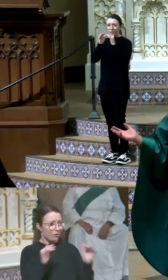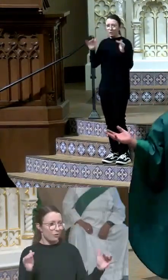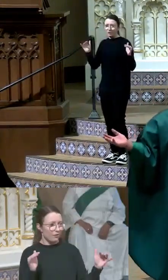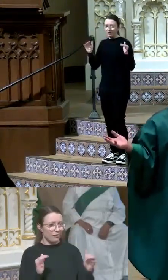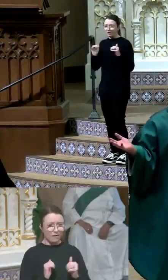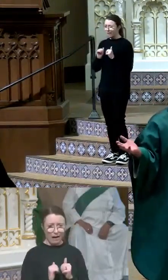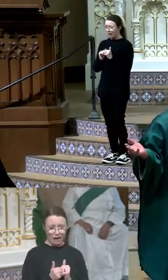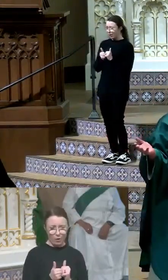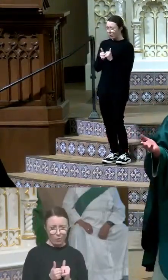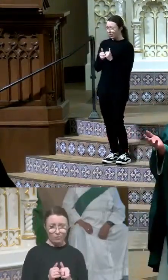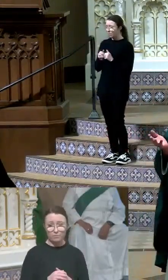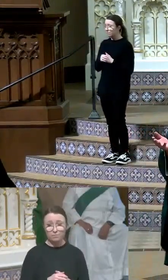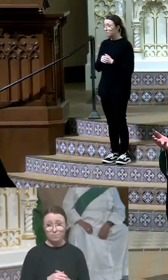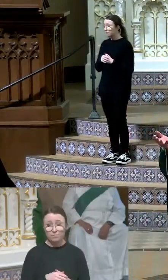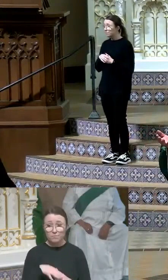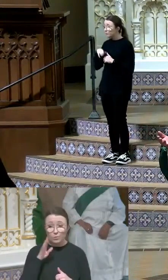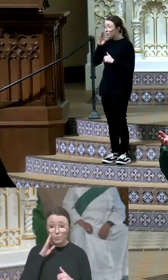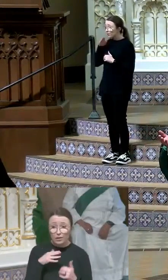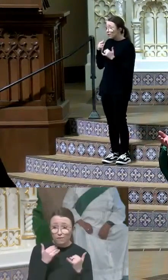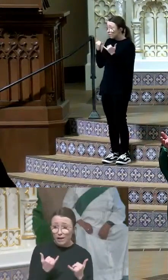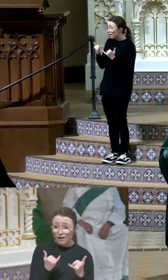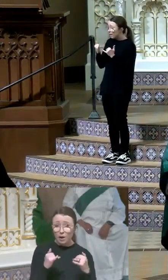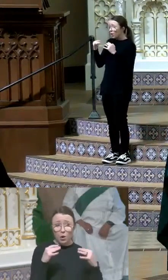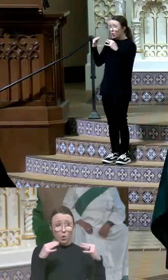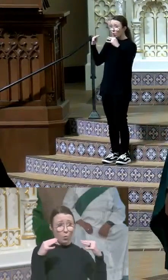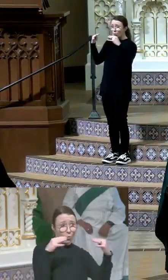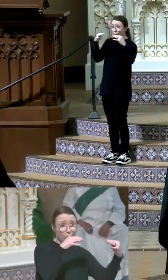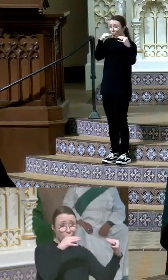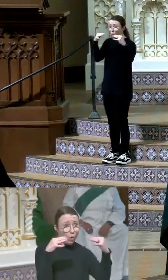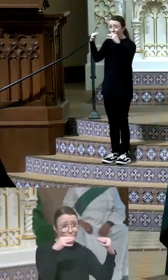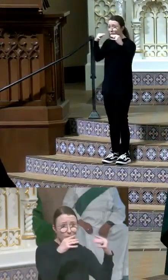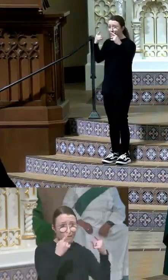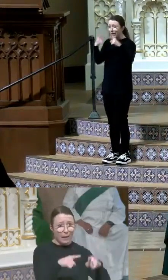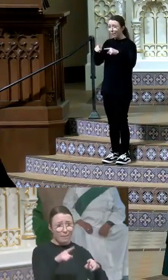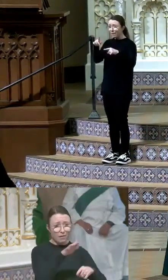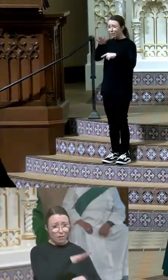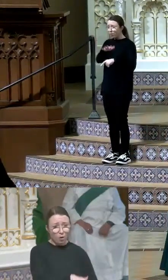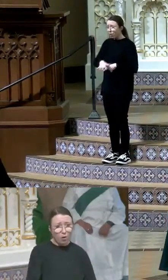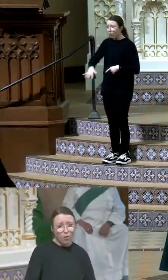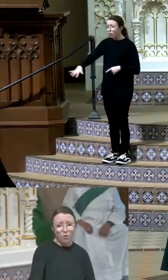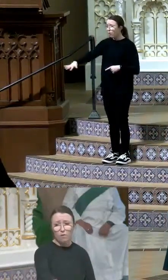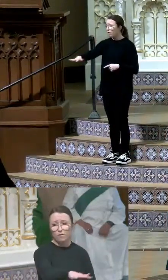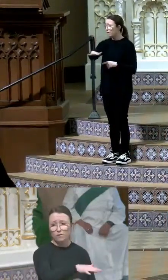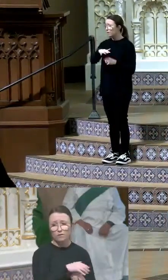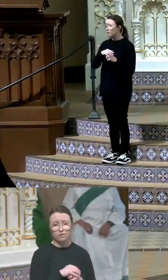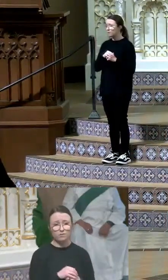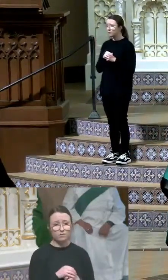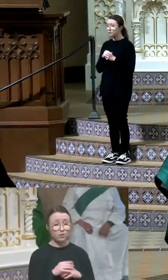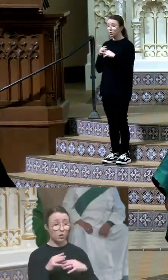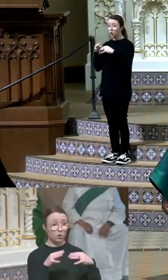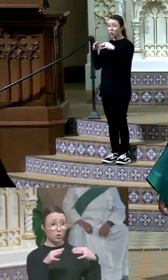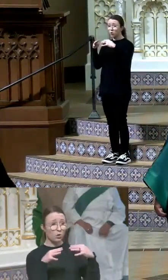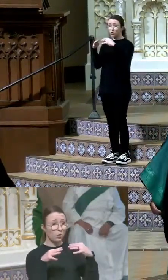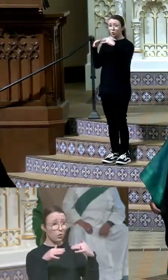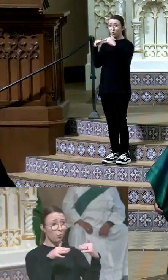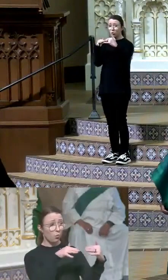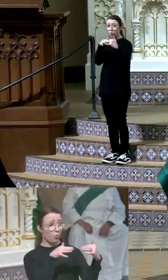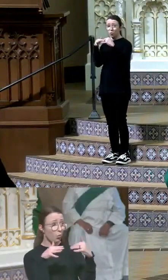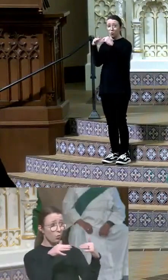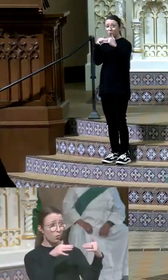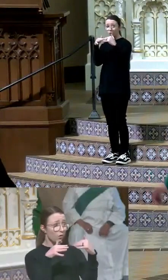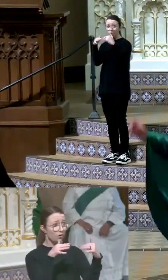breaking out all over the place. And the wars are indeed going to get better before they